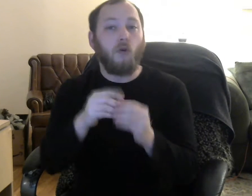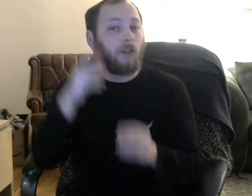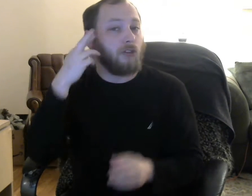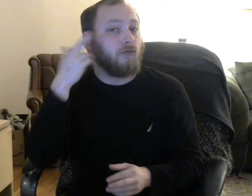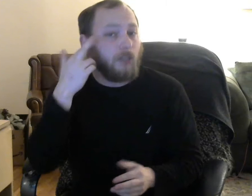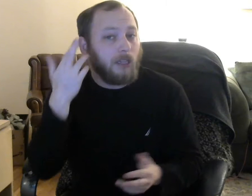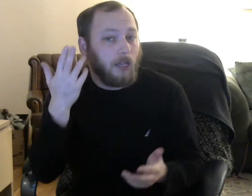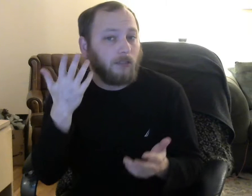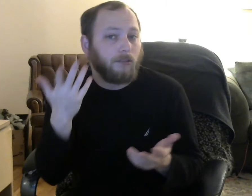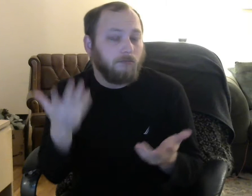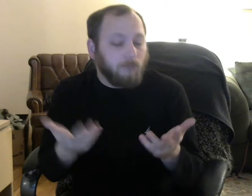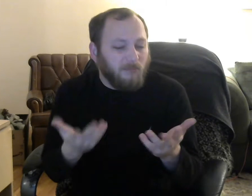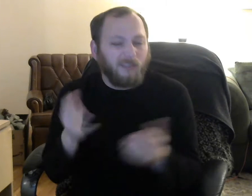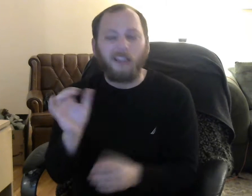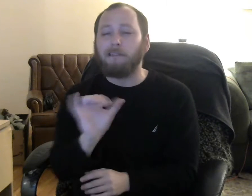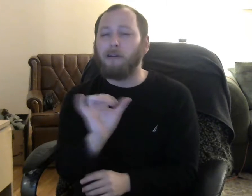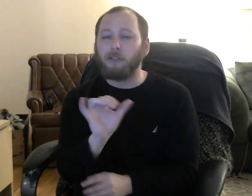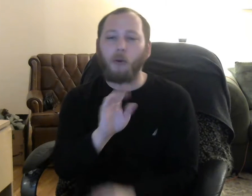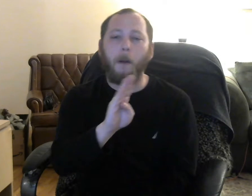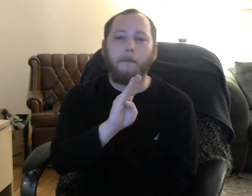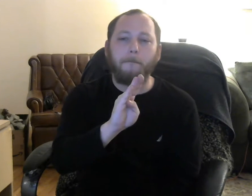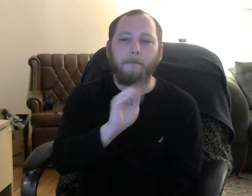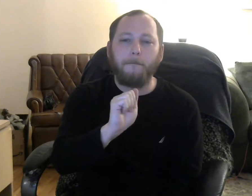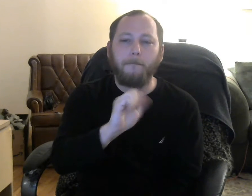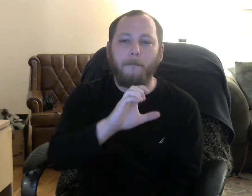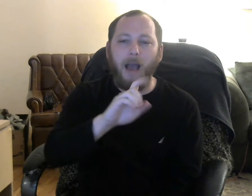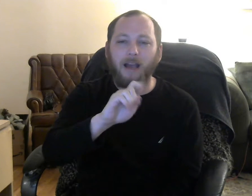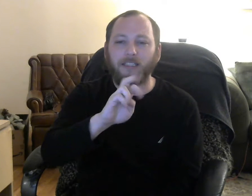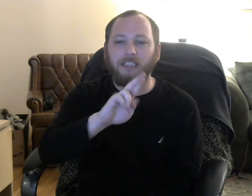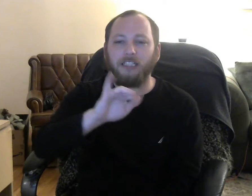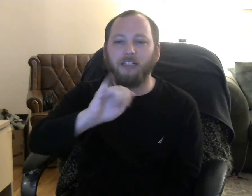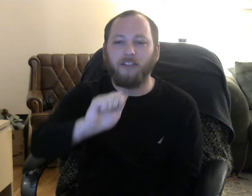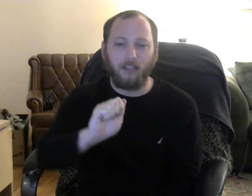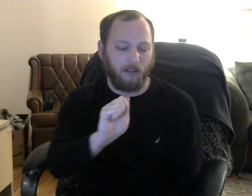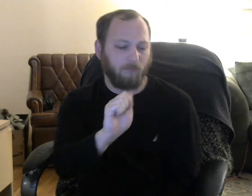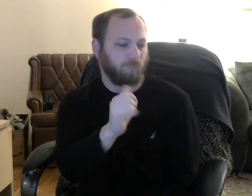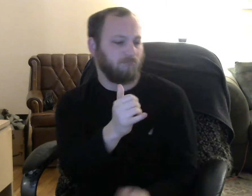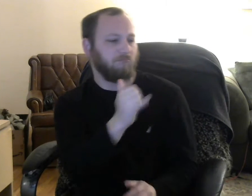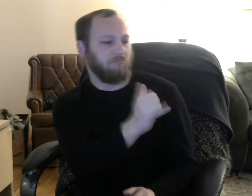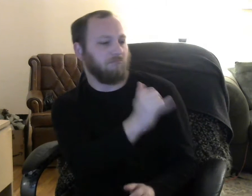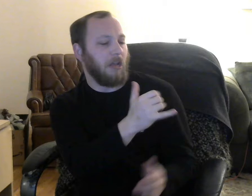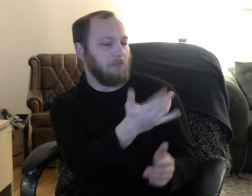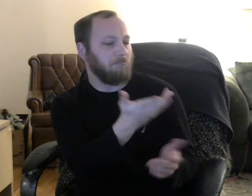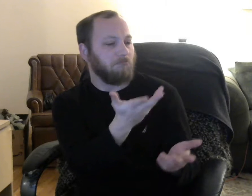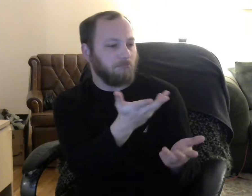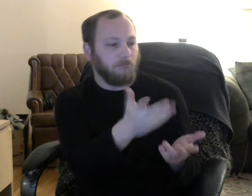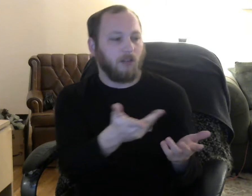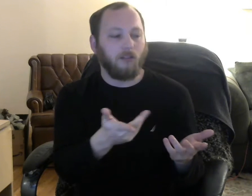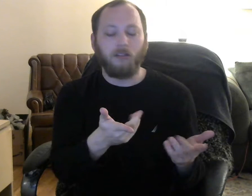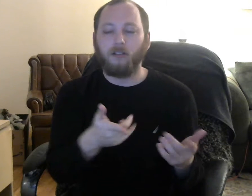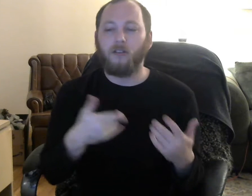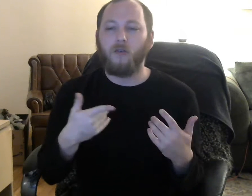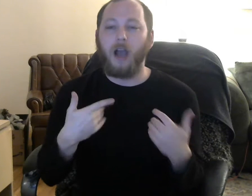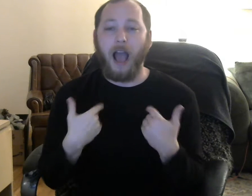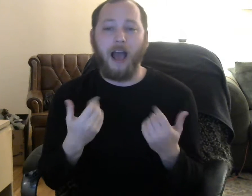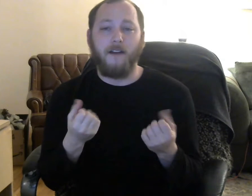you can only even see at a microscopic level. In fact, we have so much bacteria as part of what makes